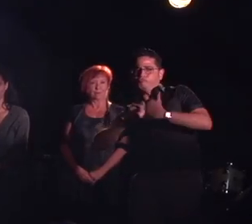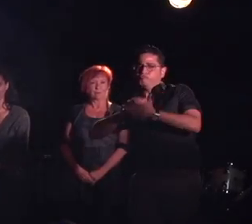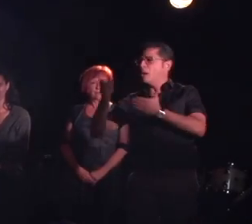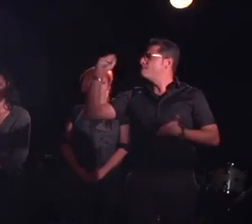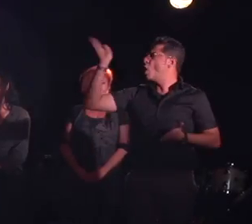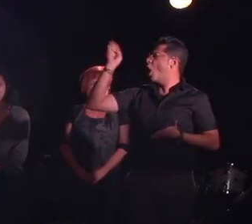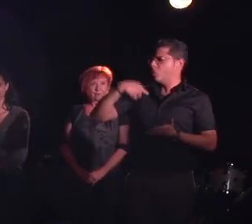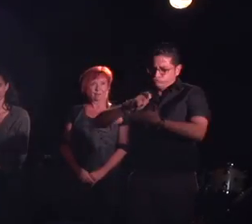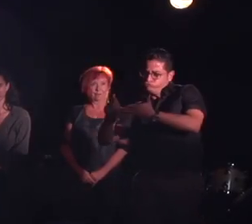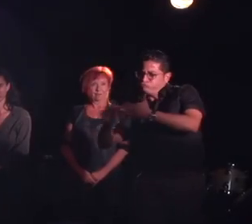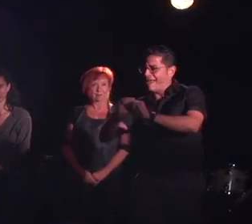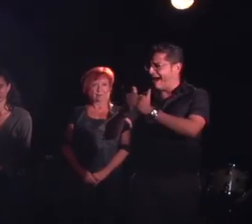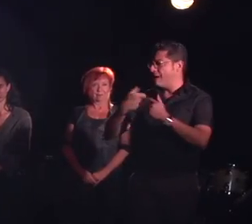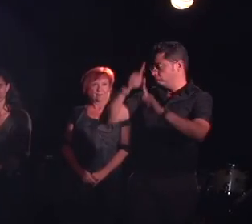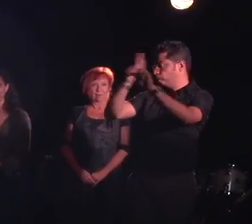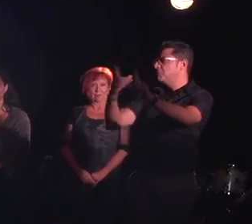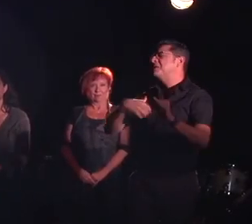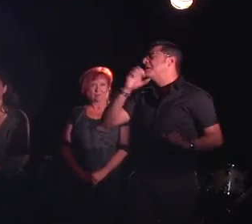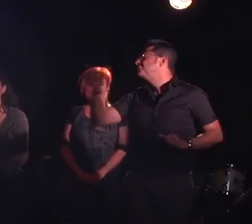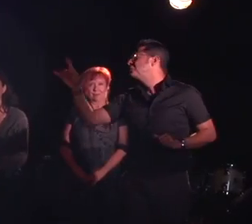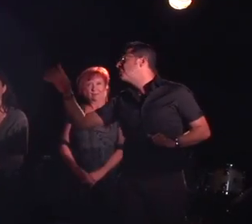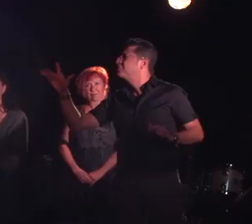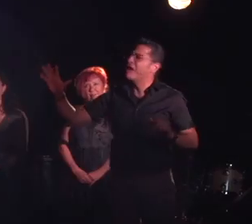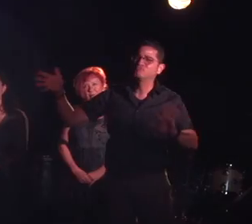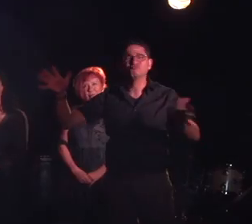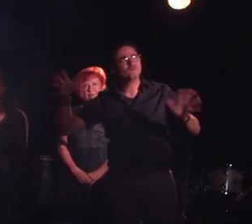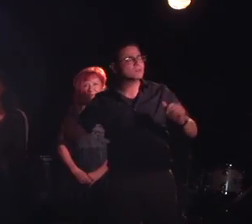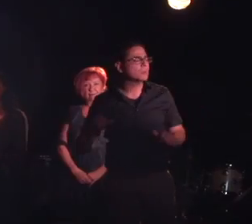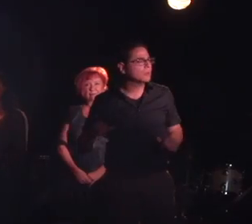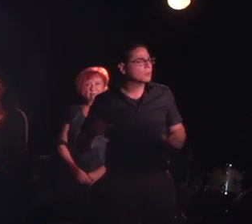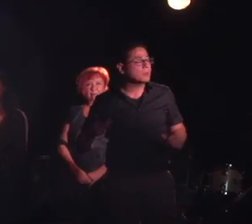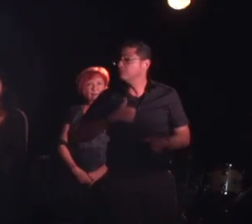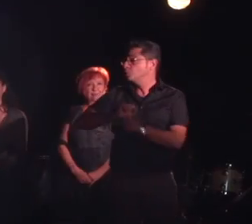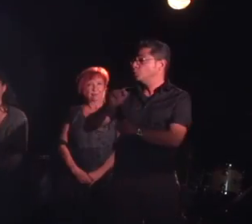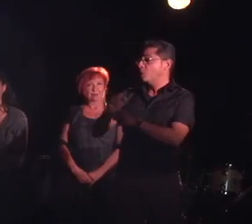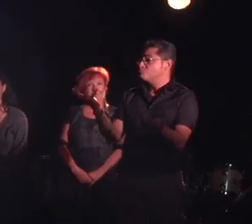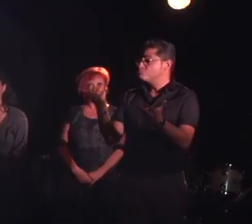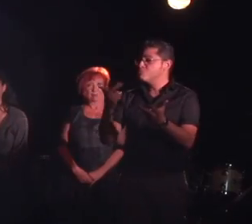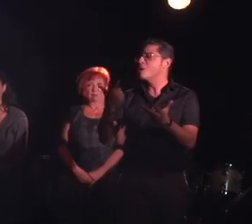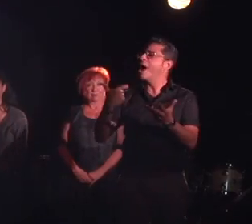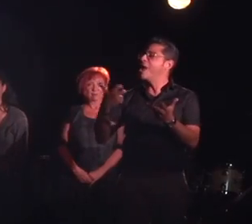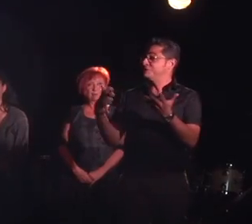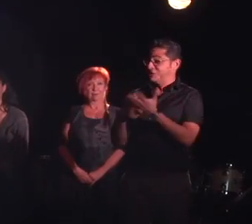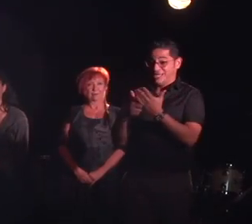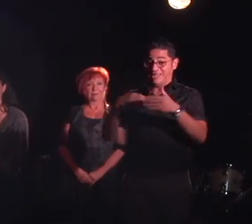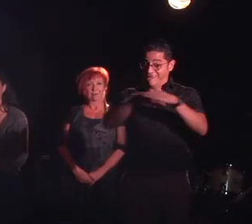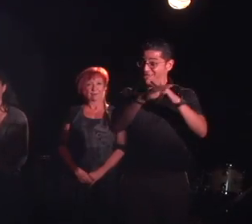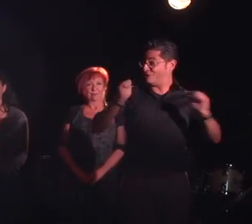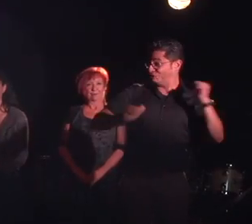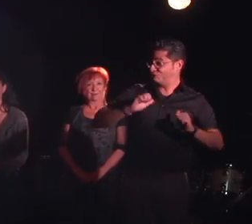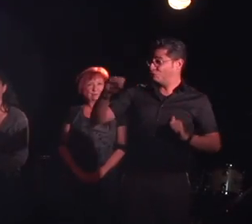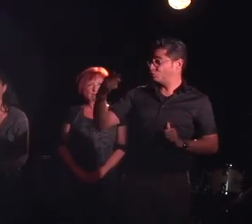musical. I was in my mid-20s. My job as a ticket taker for the